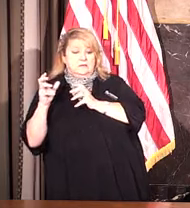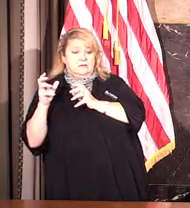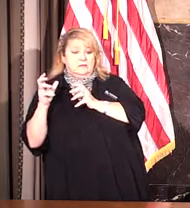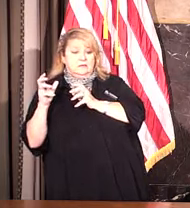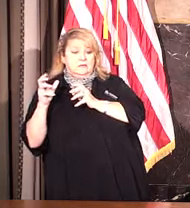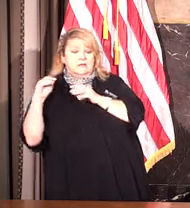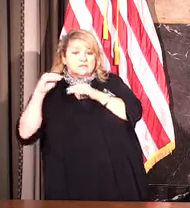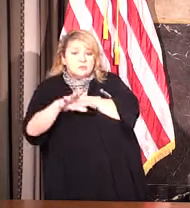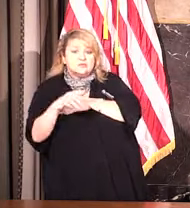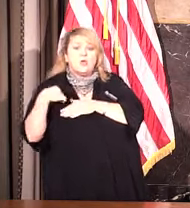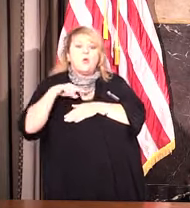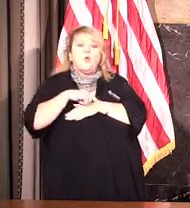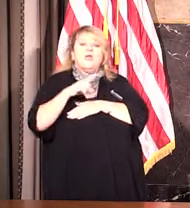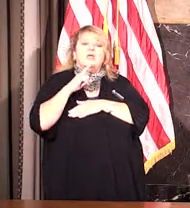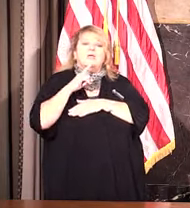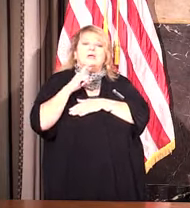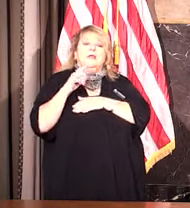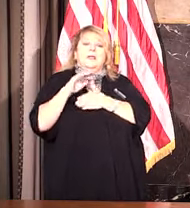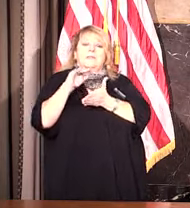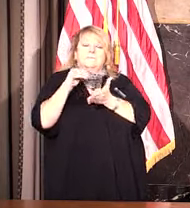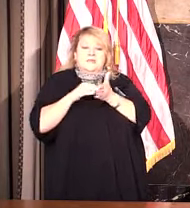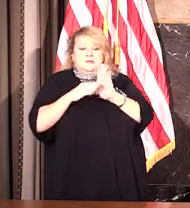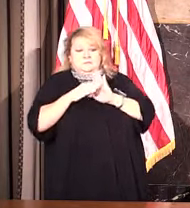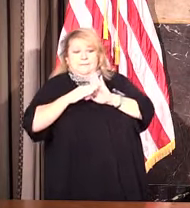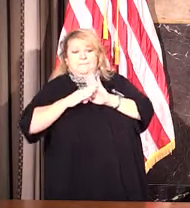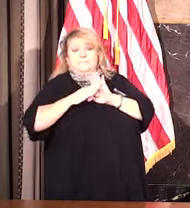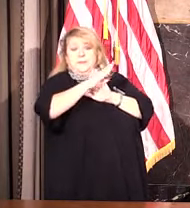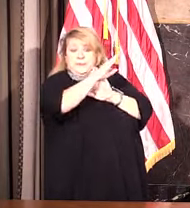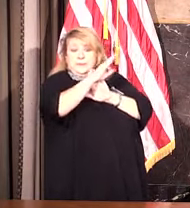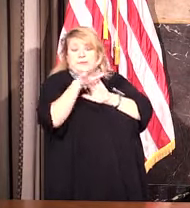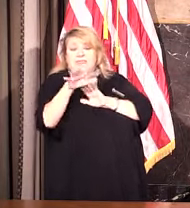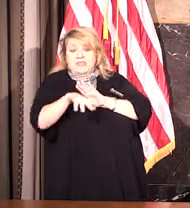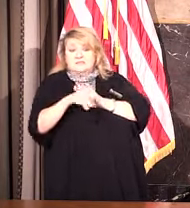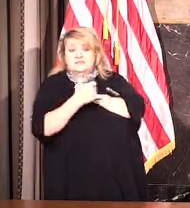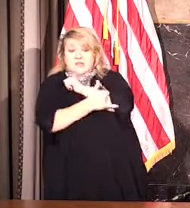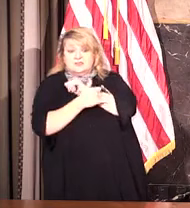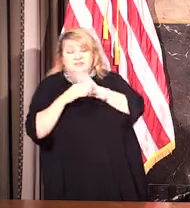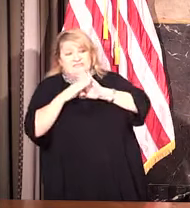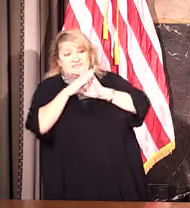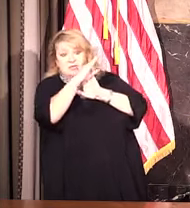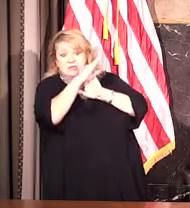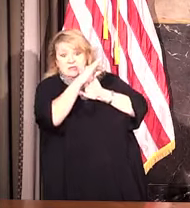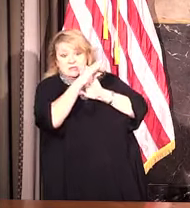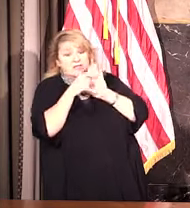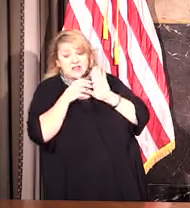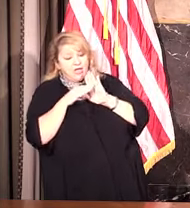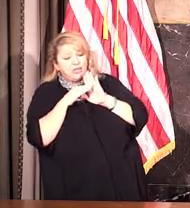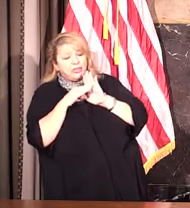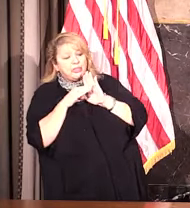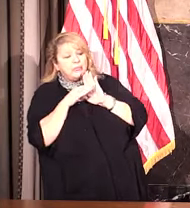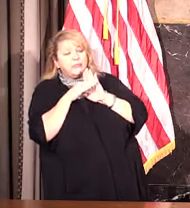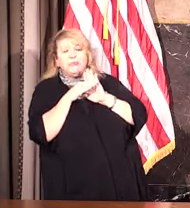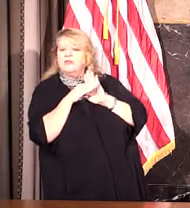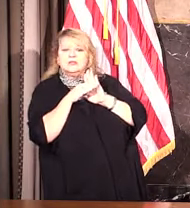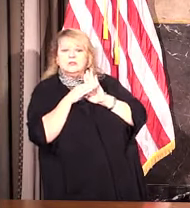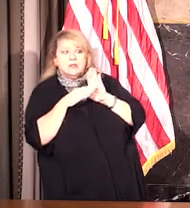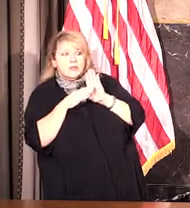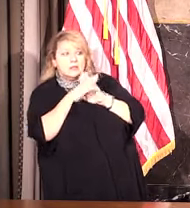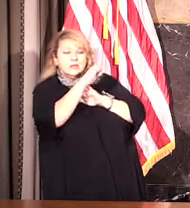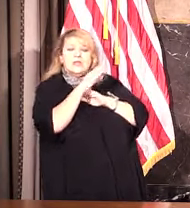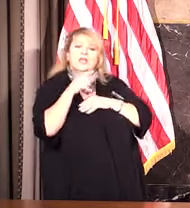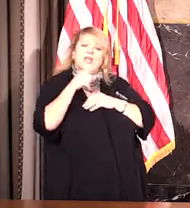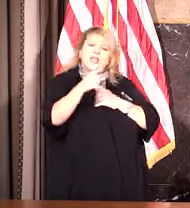We're in the middle of a very large increase in the country. And look, you never want to throw fuel on a